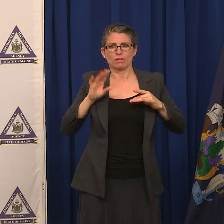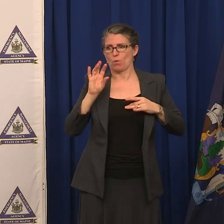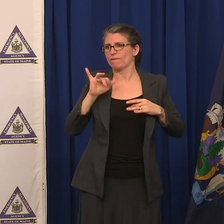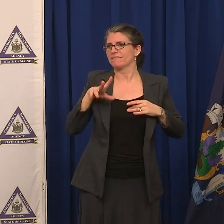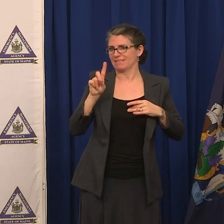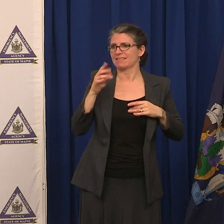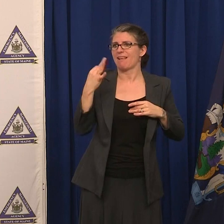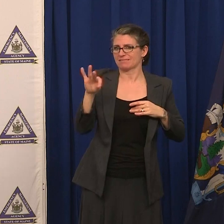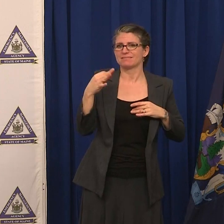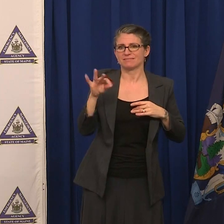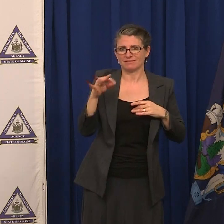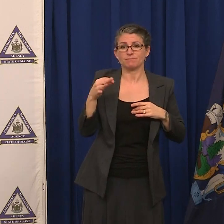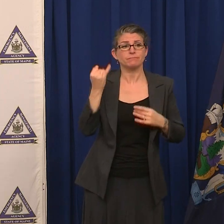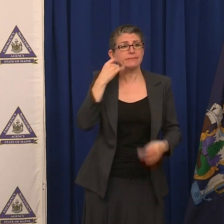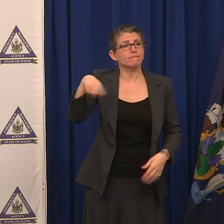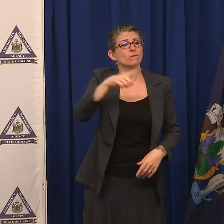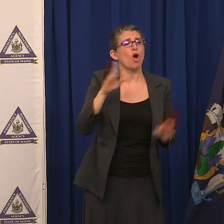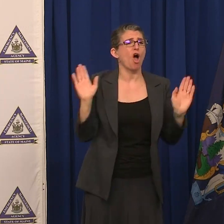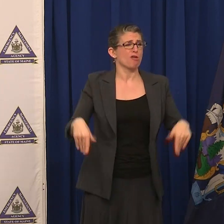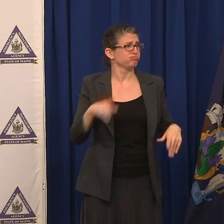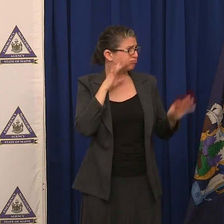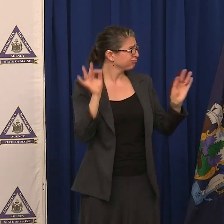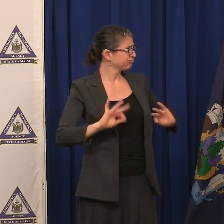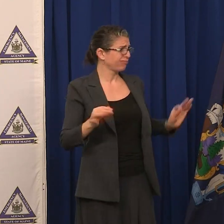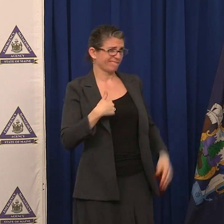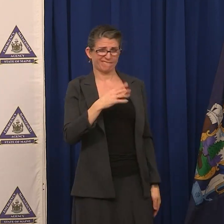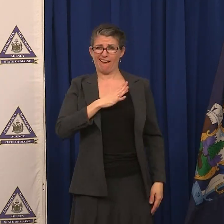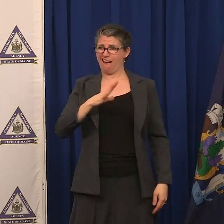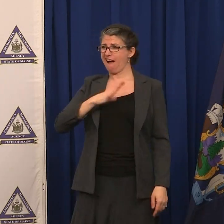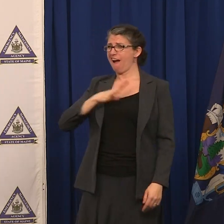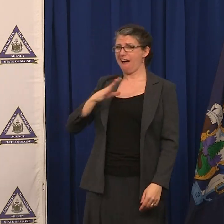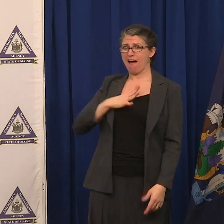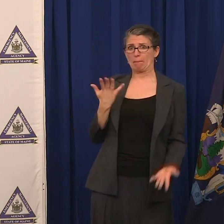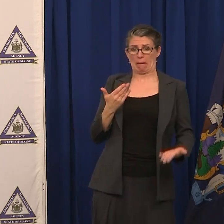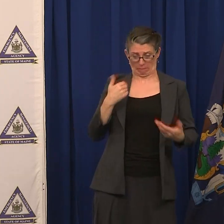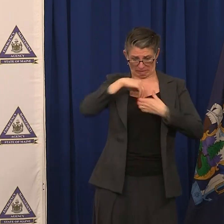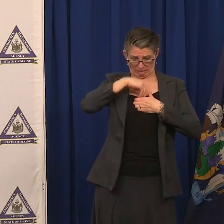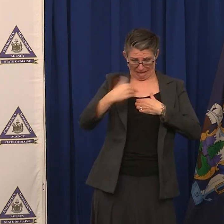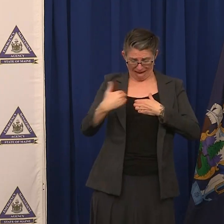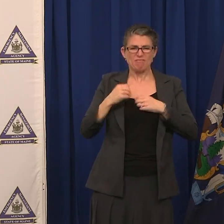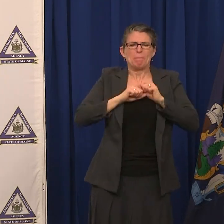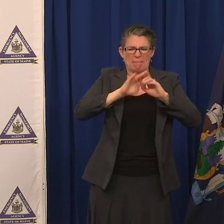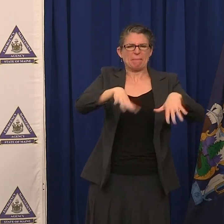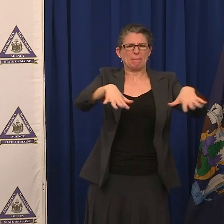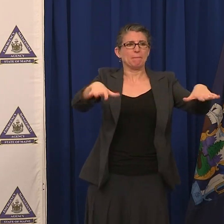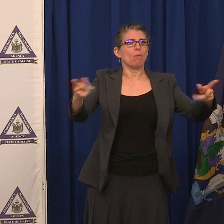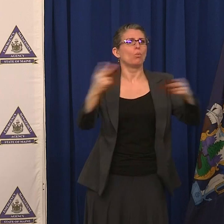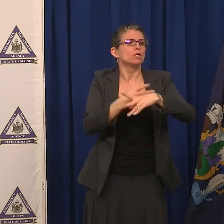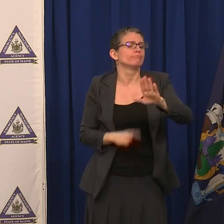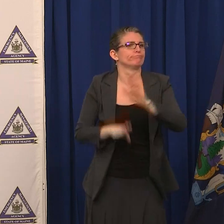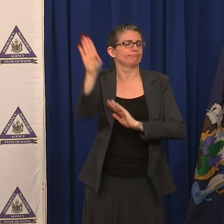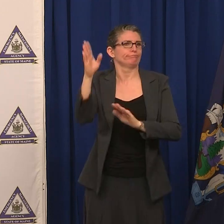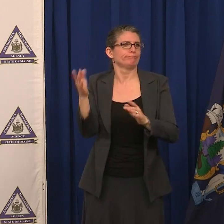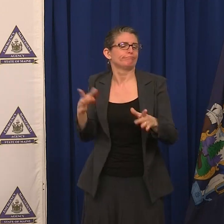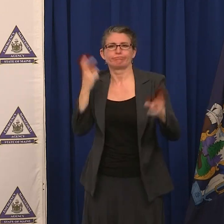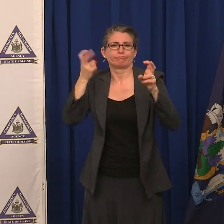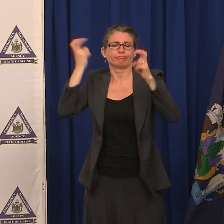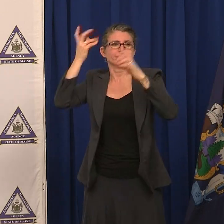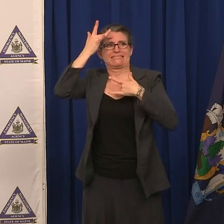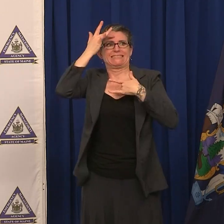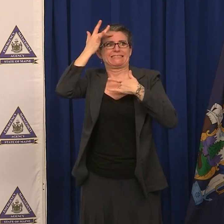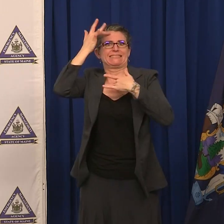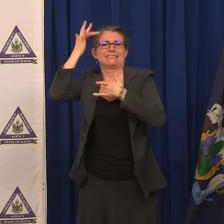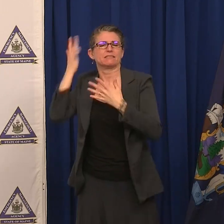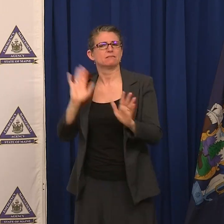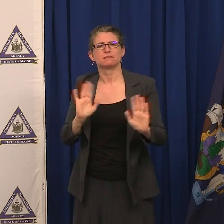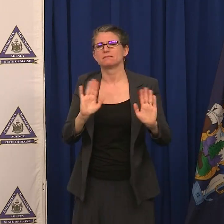of the essence of modeling. It's not just a singular thing like balancing your checkbook, where you do the numbers and you get to